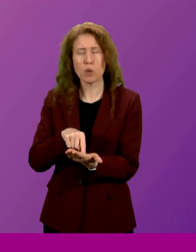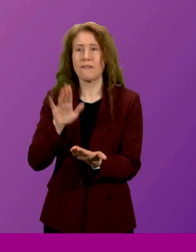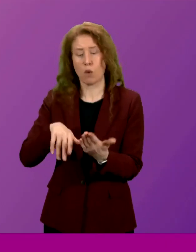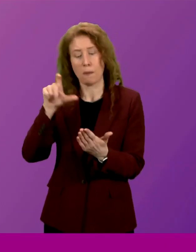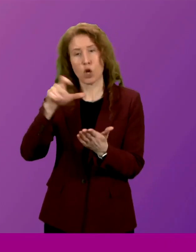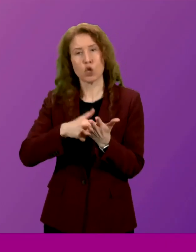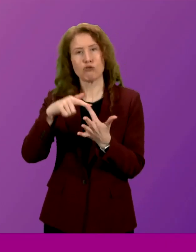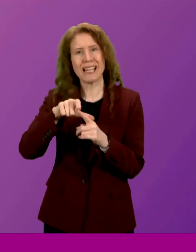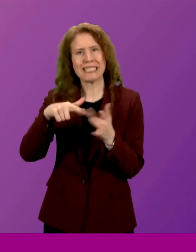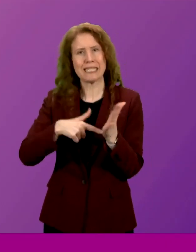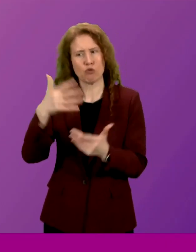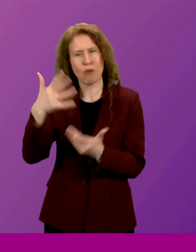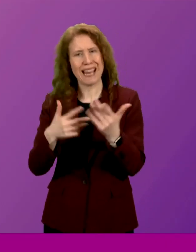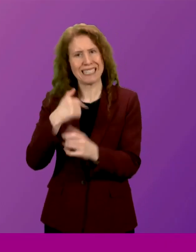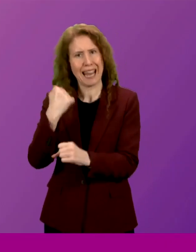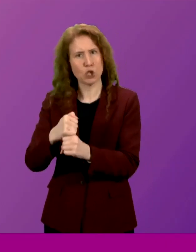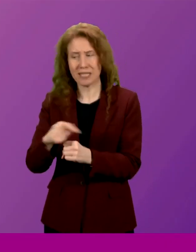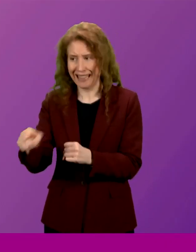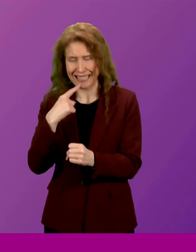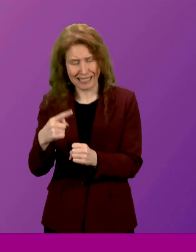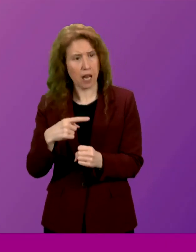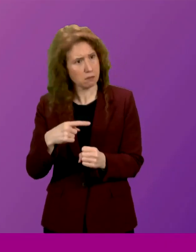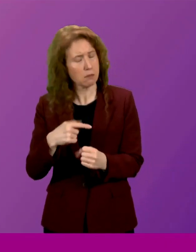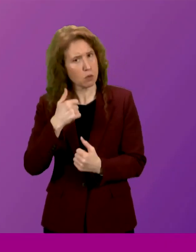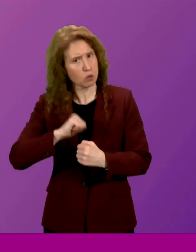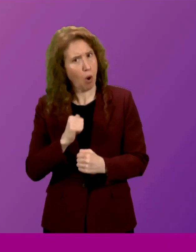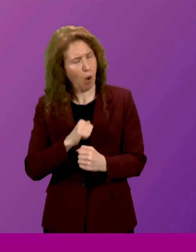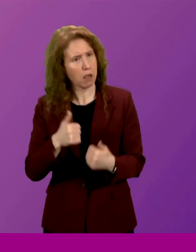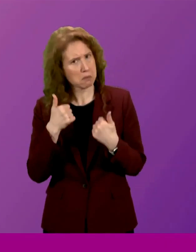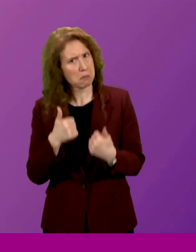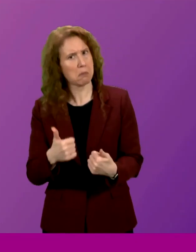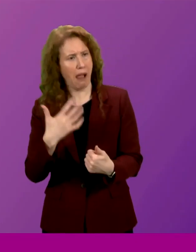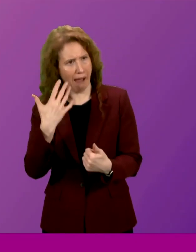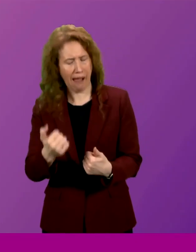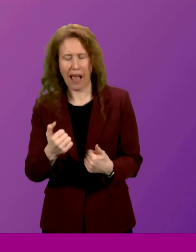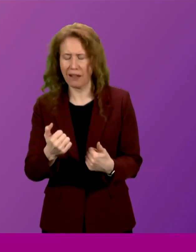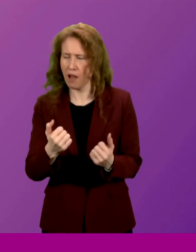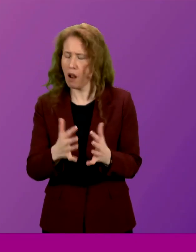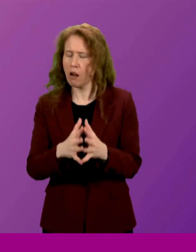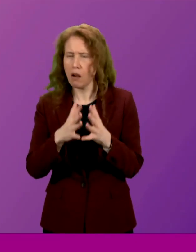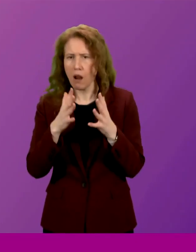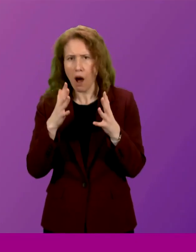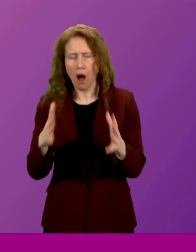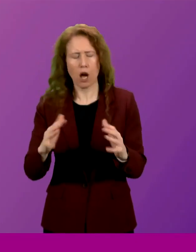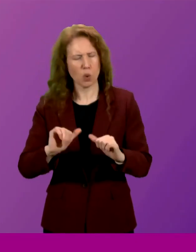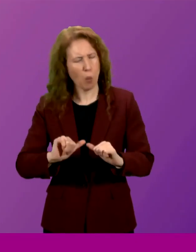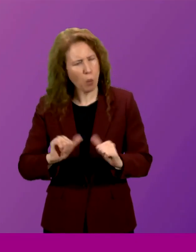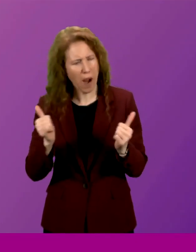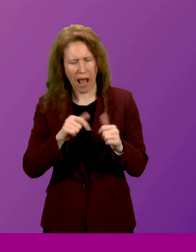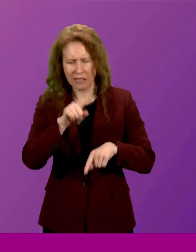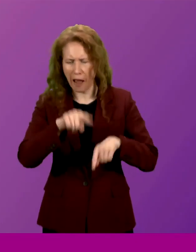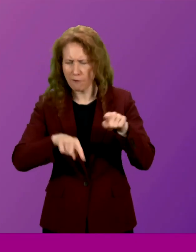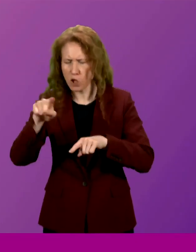credit rating agencies, which demonstrates that Scotland has got a large and